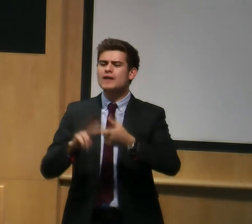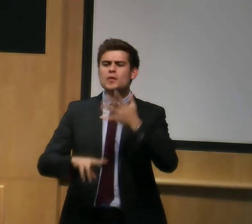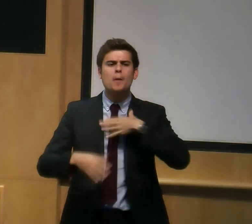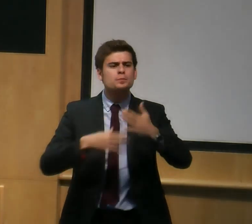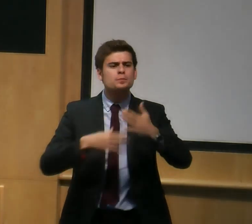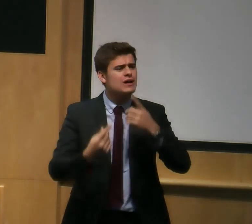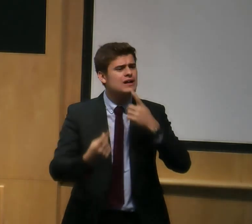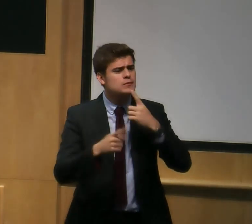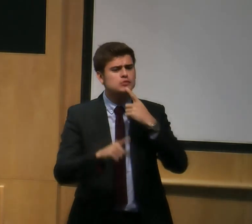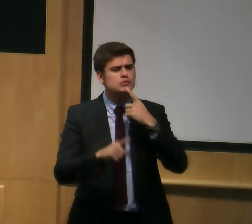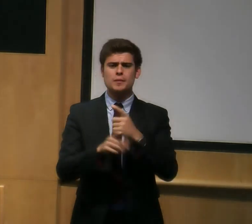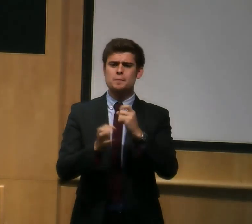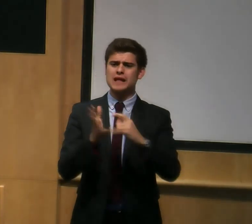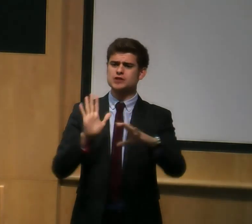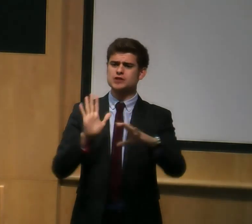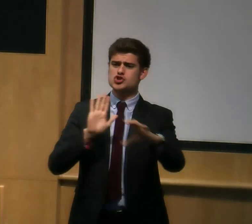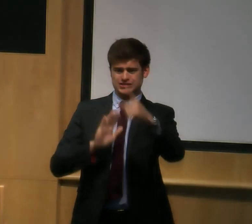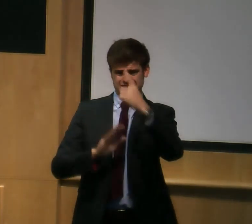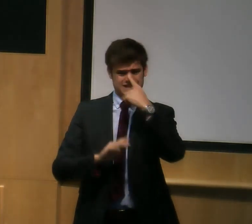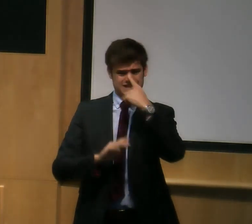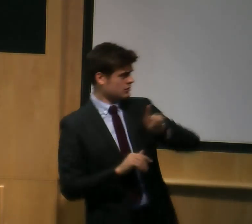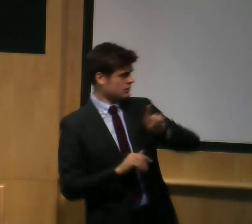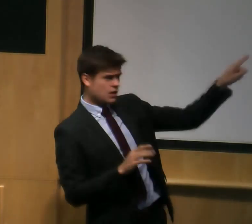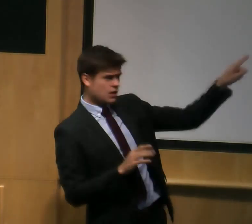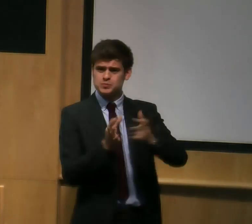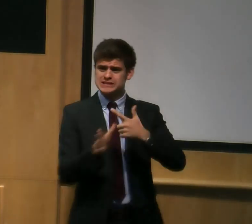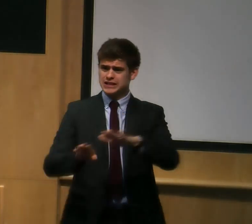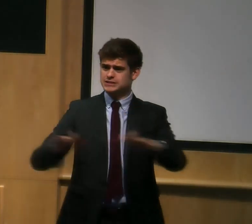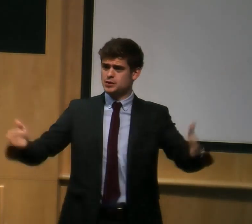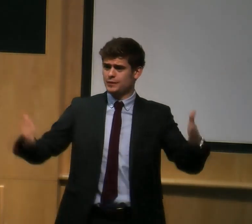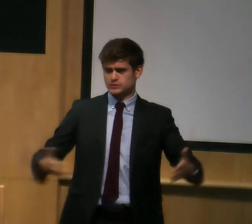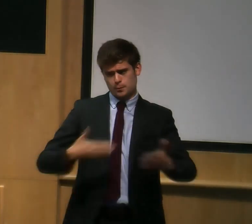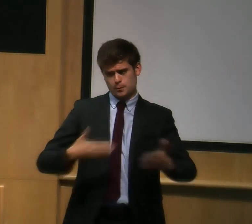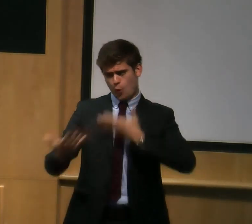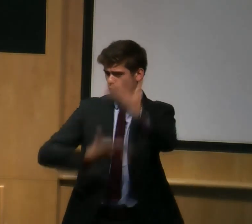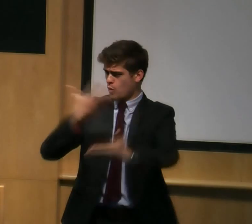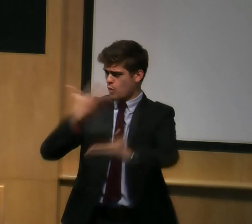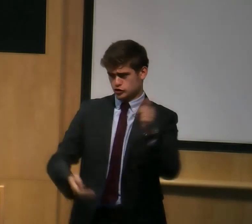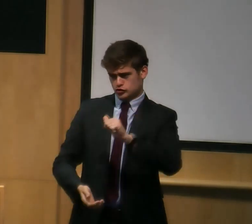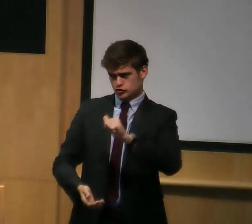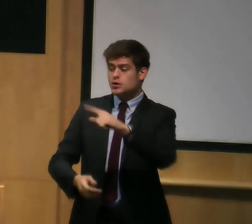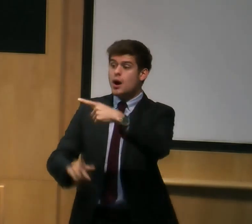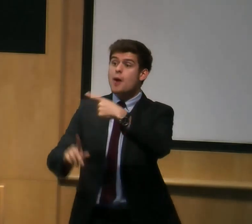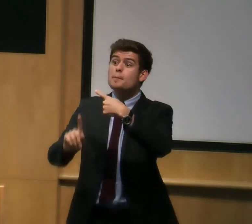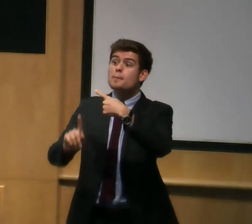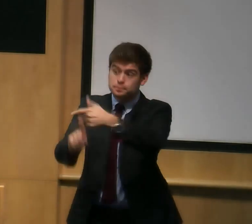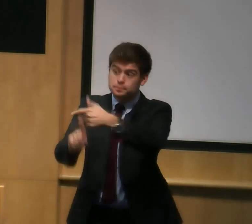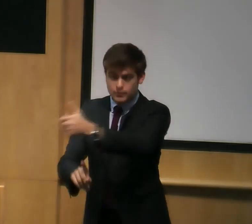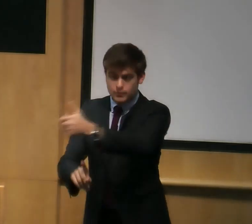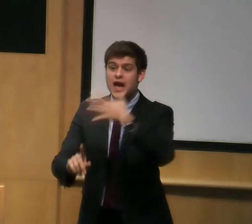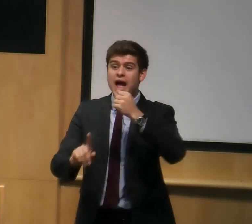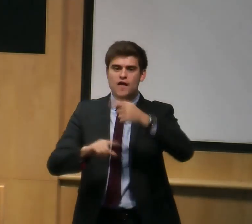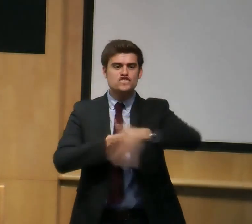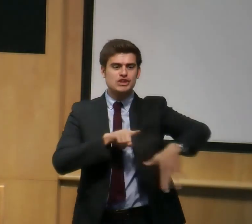BSL Charter is for local authorities to sign up to make sure that they have that support to deaf people living within